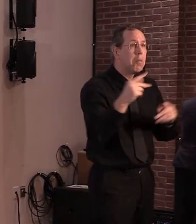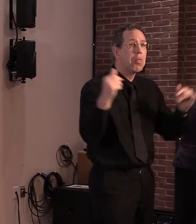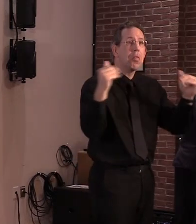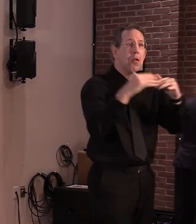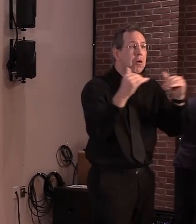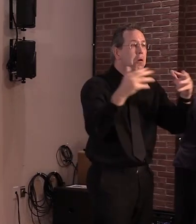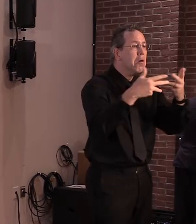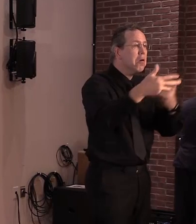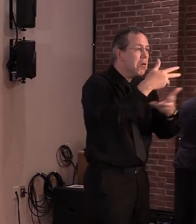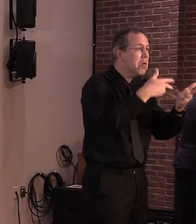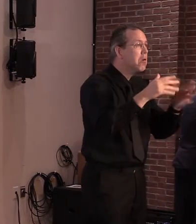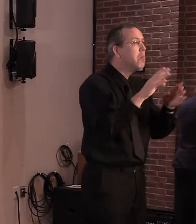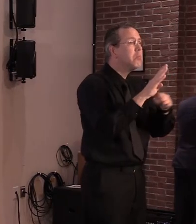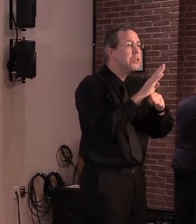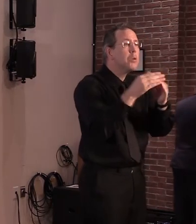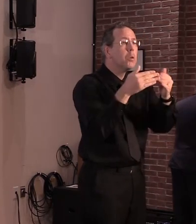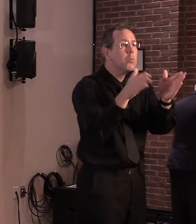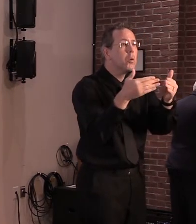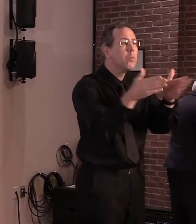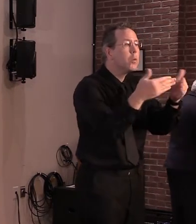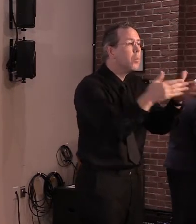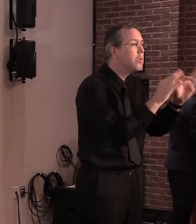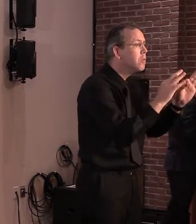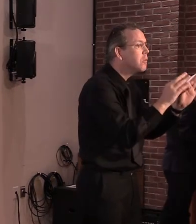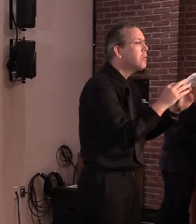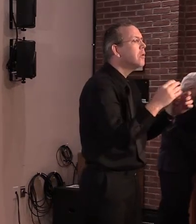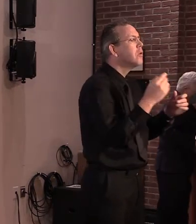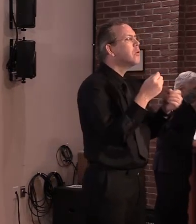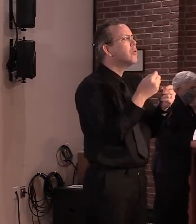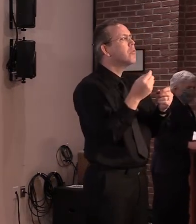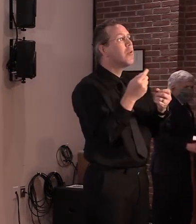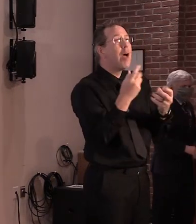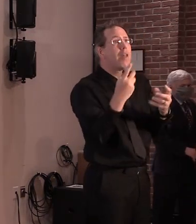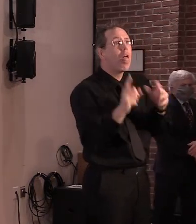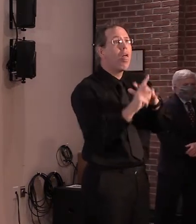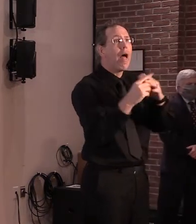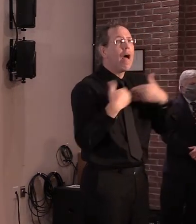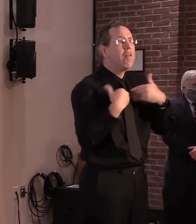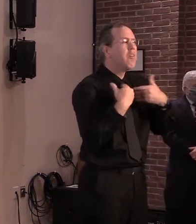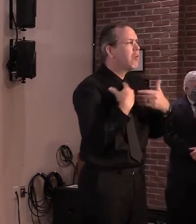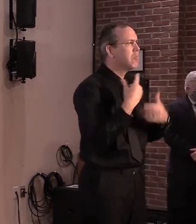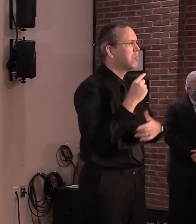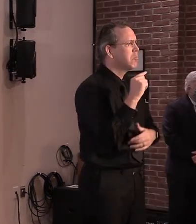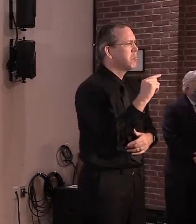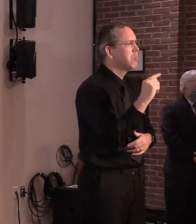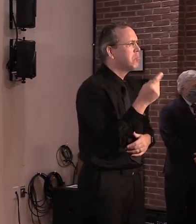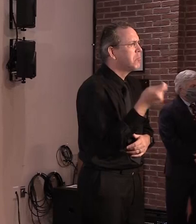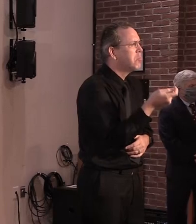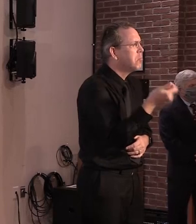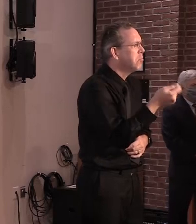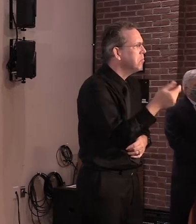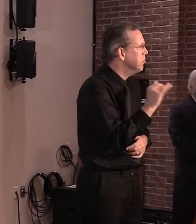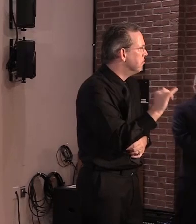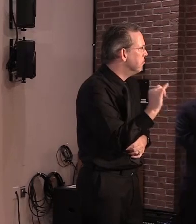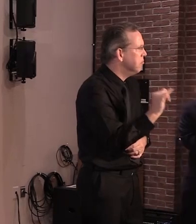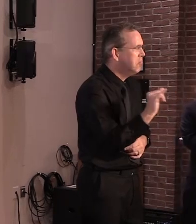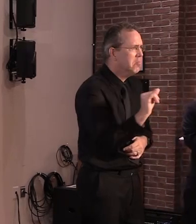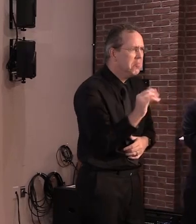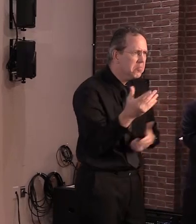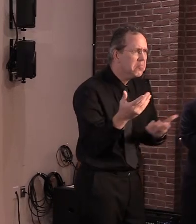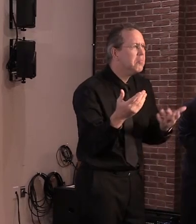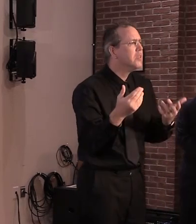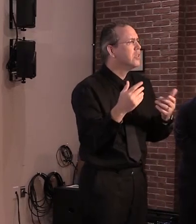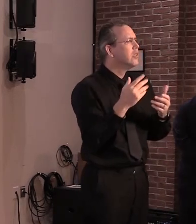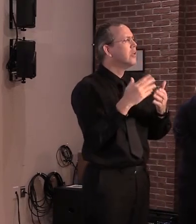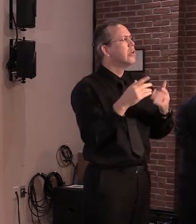cases and promising trends. Mr. Pichek will be sharing more on this in a few minutes. Along